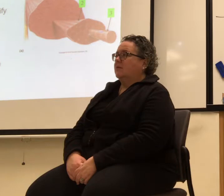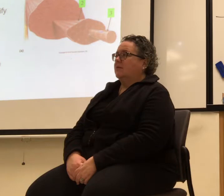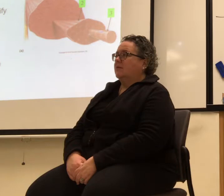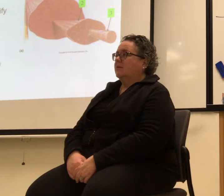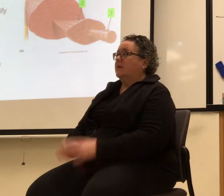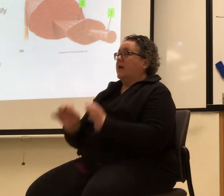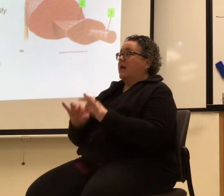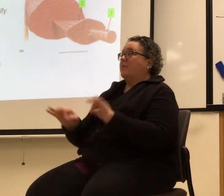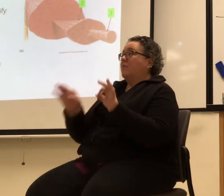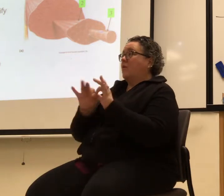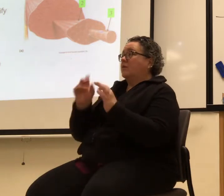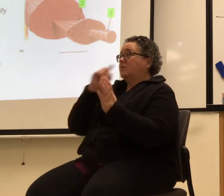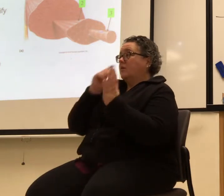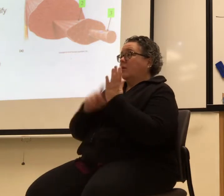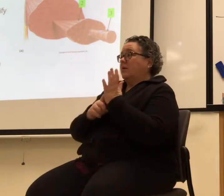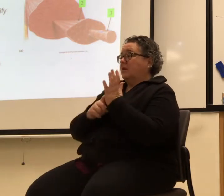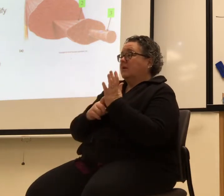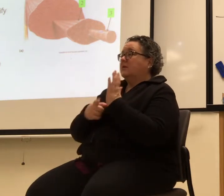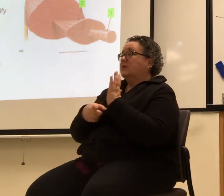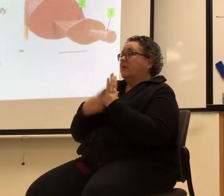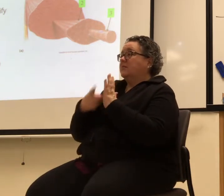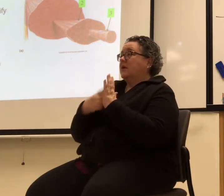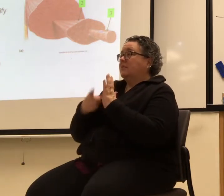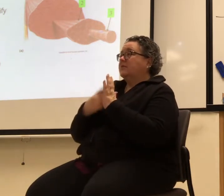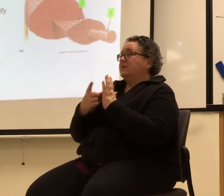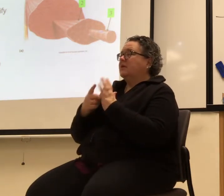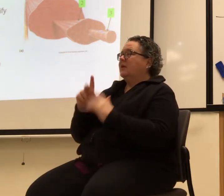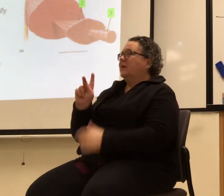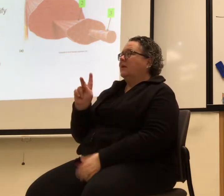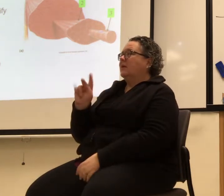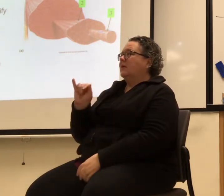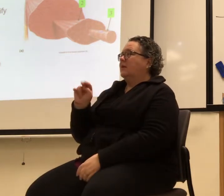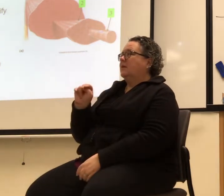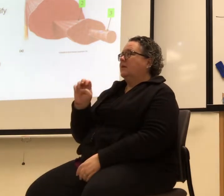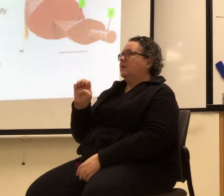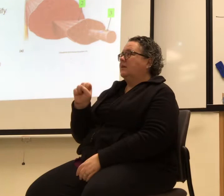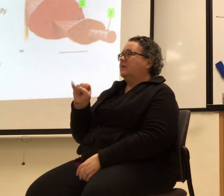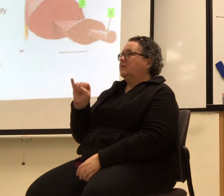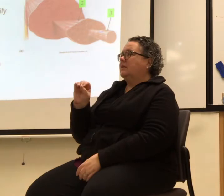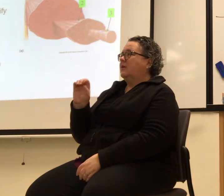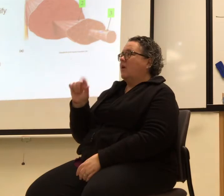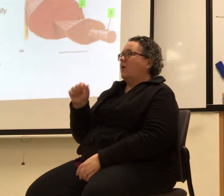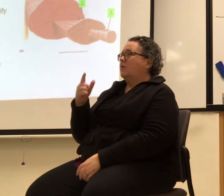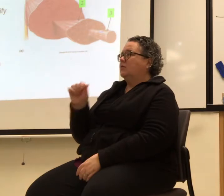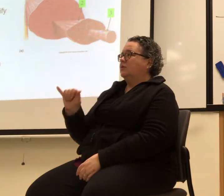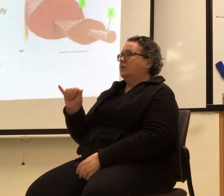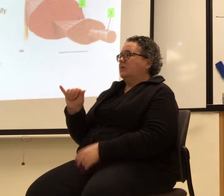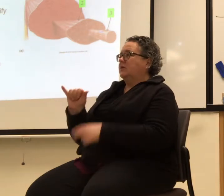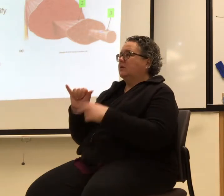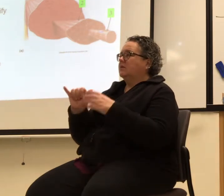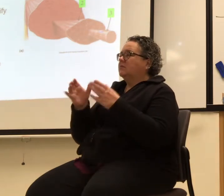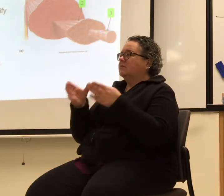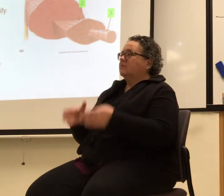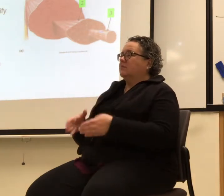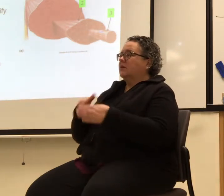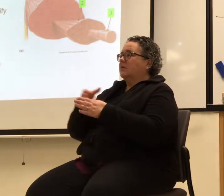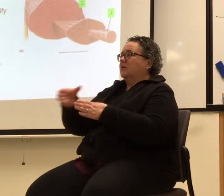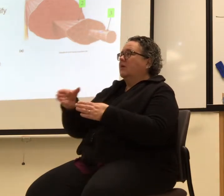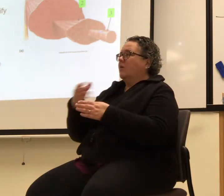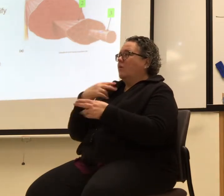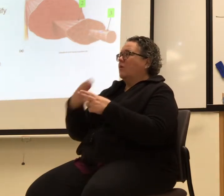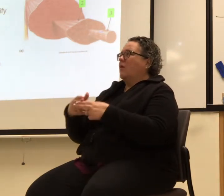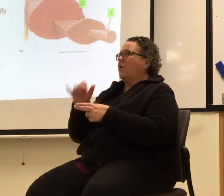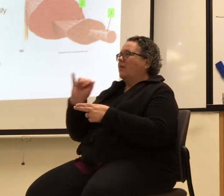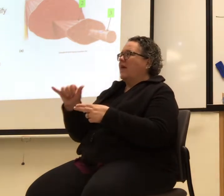They're important to note. Sometimes kinesiologists call these the series elastic component because they help give muscle